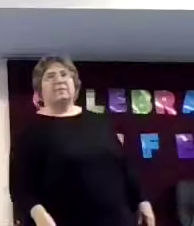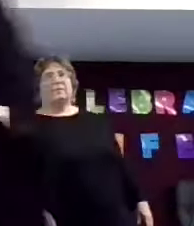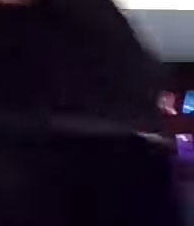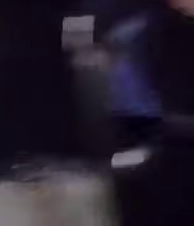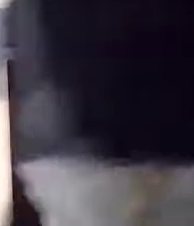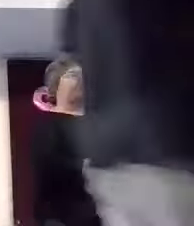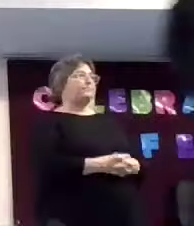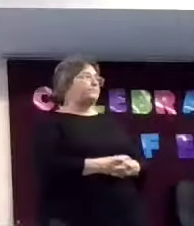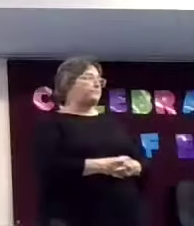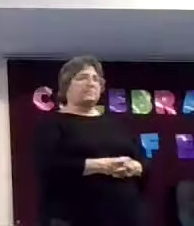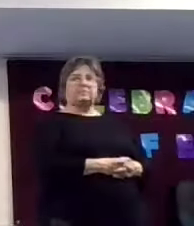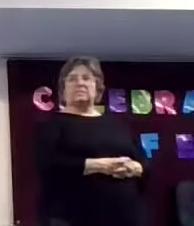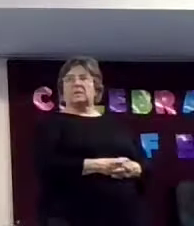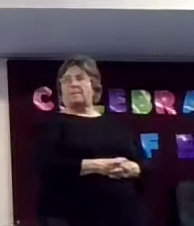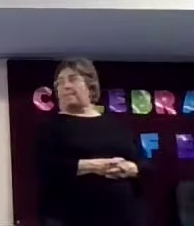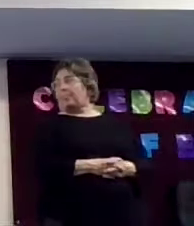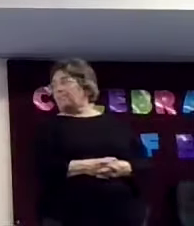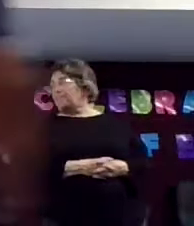Yeah.